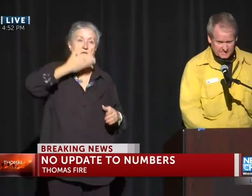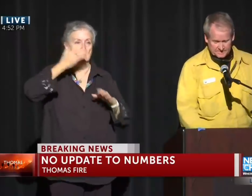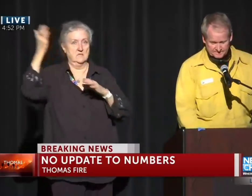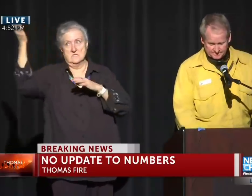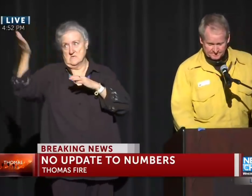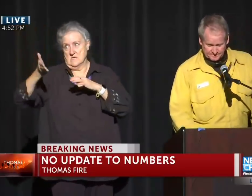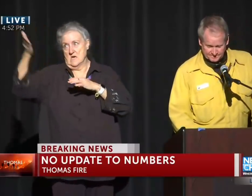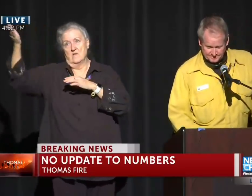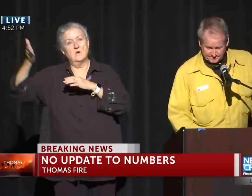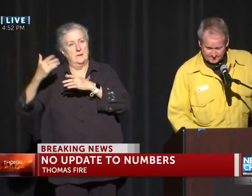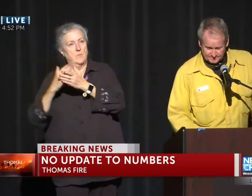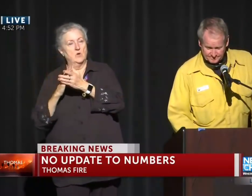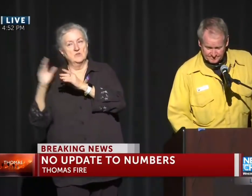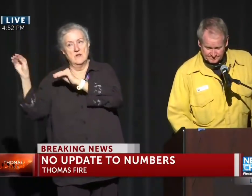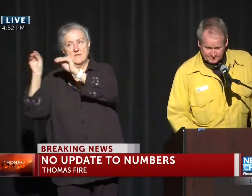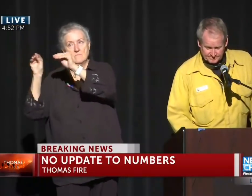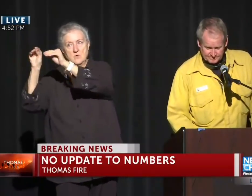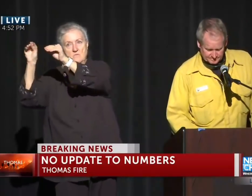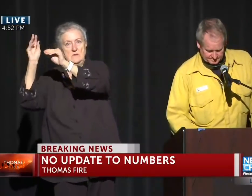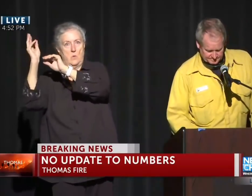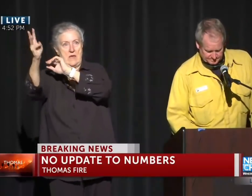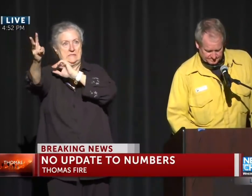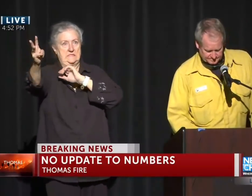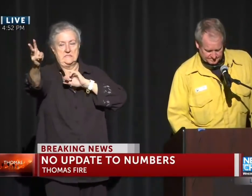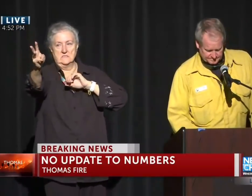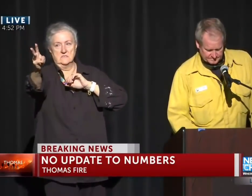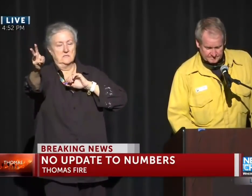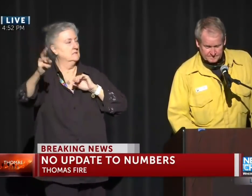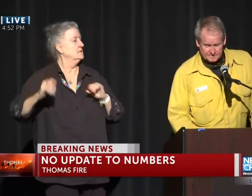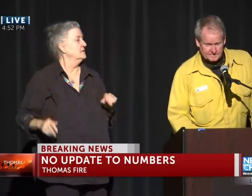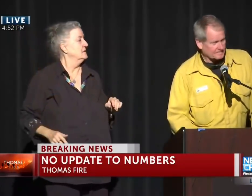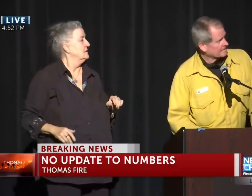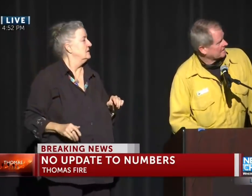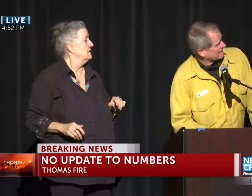the movement west.